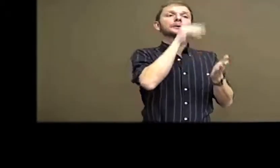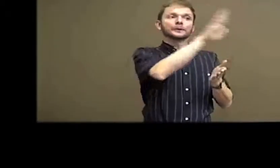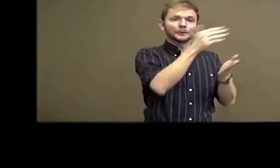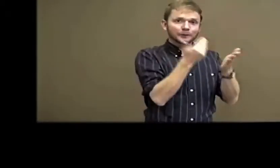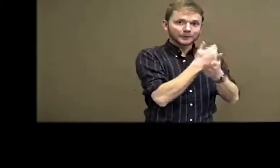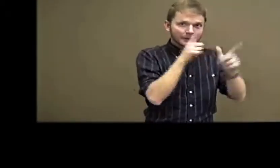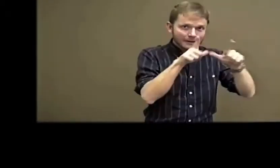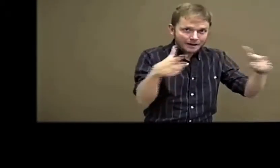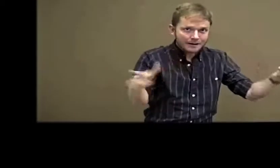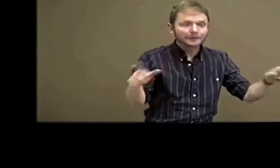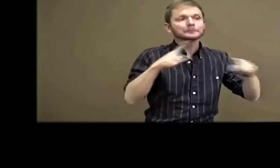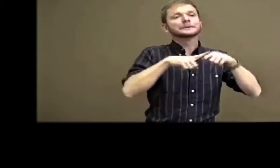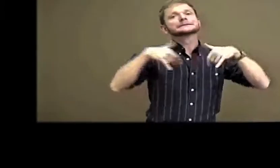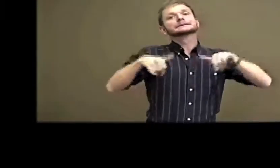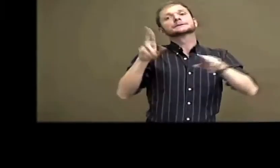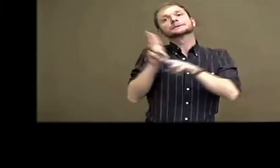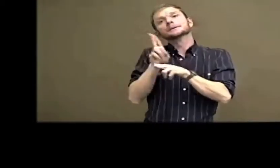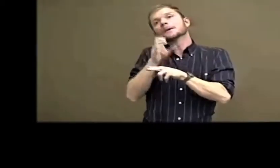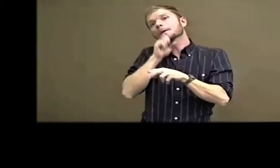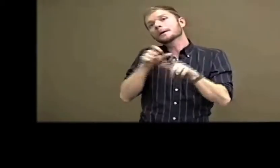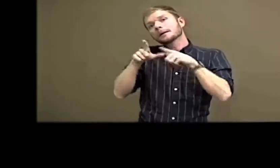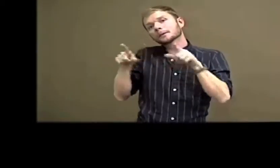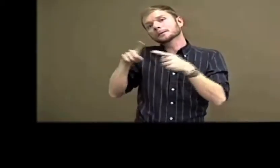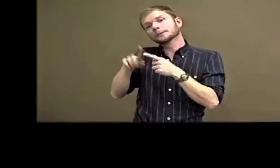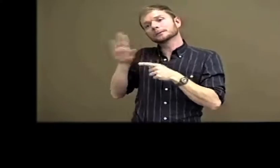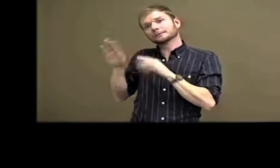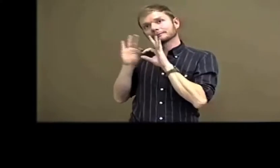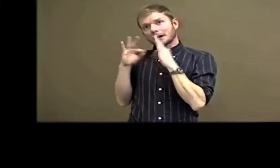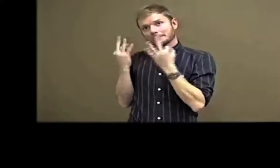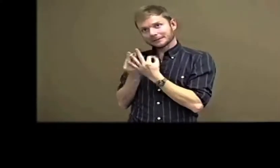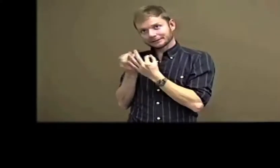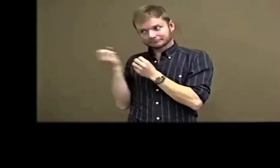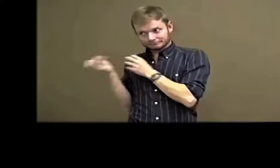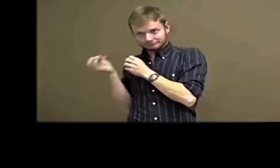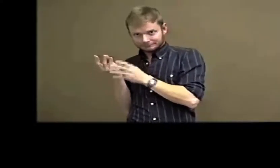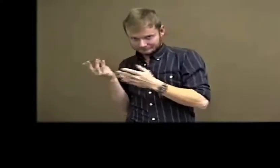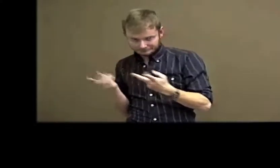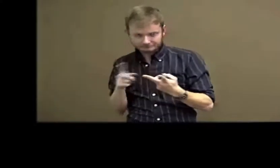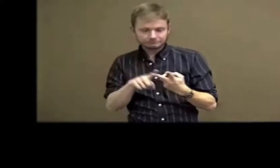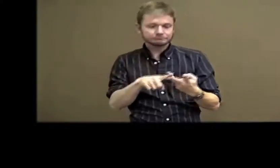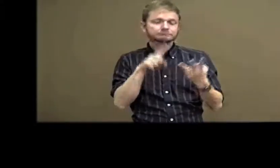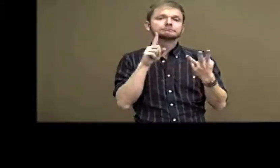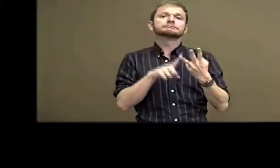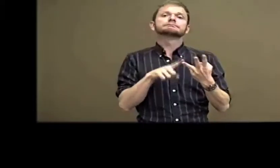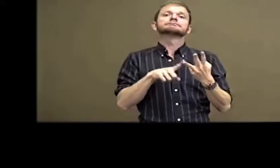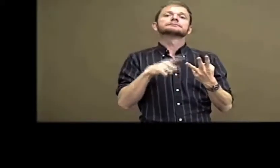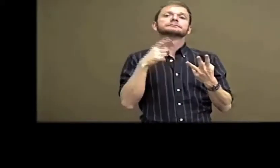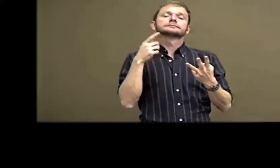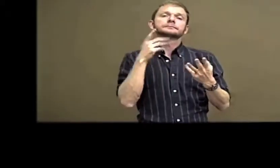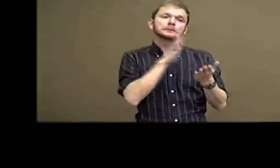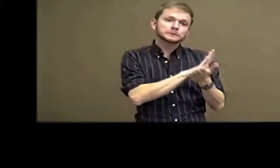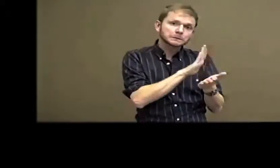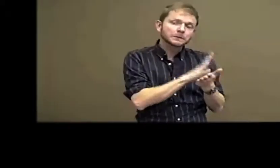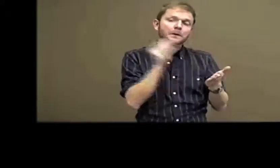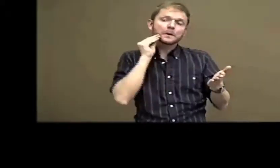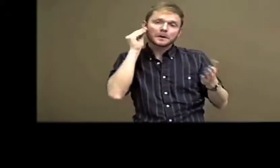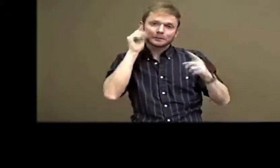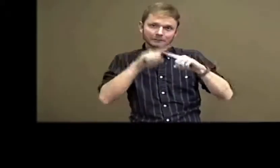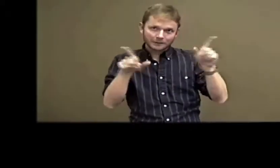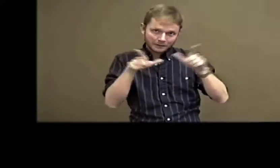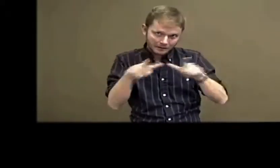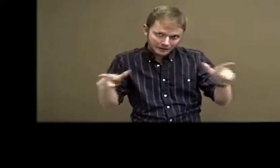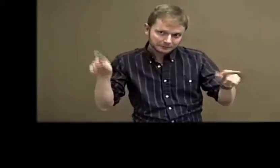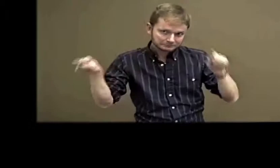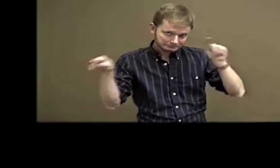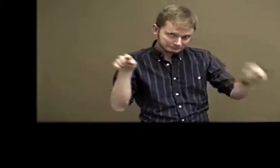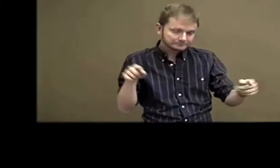place and you're learning their language, but you're still using your old language with your family. A third example would be if school and home have a different language.